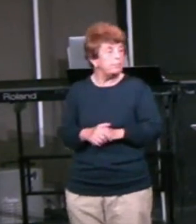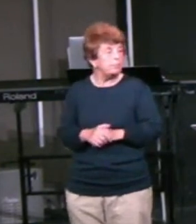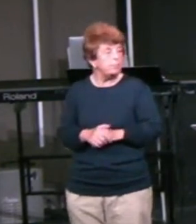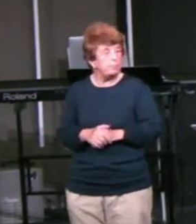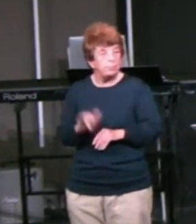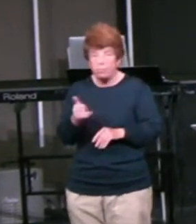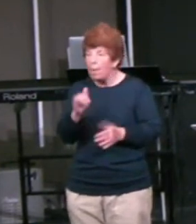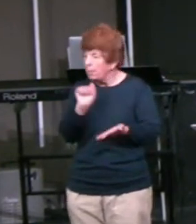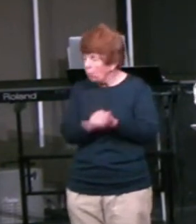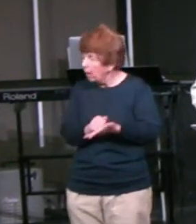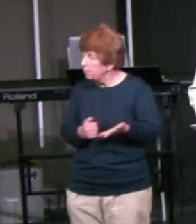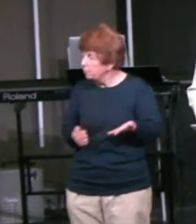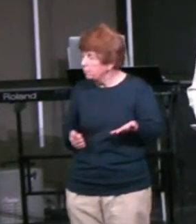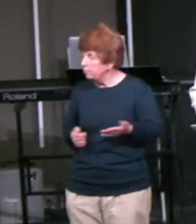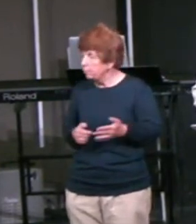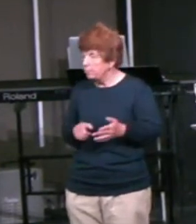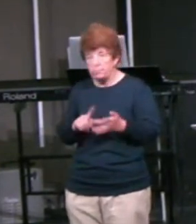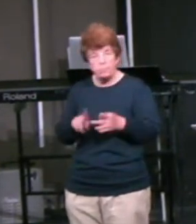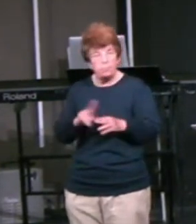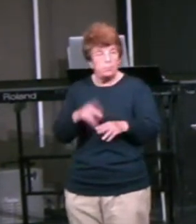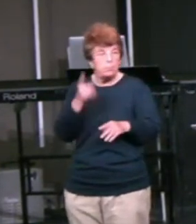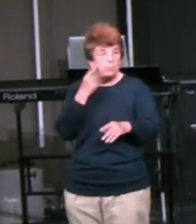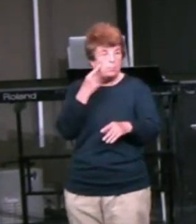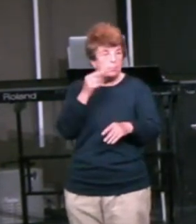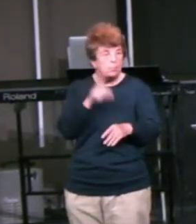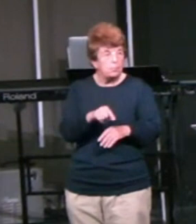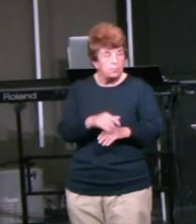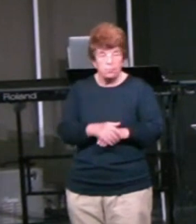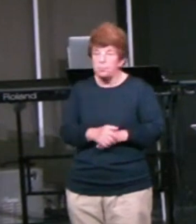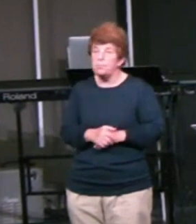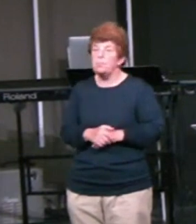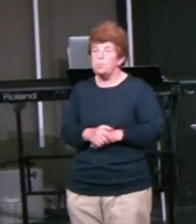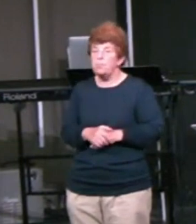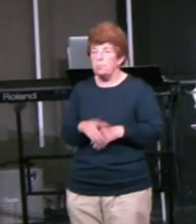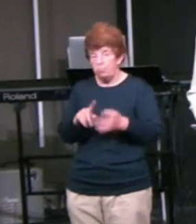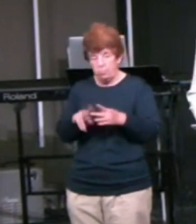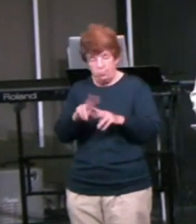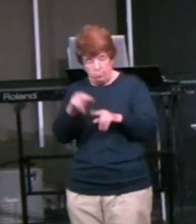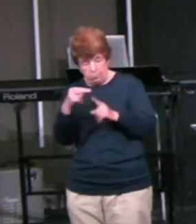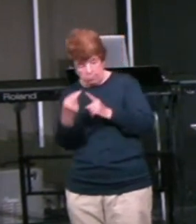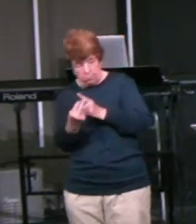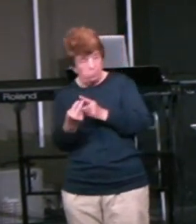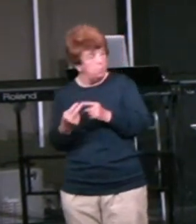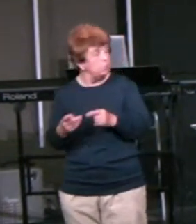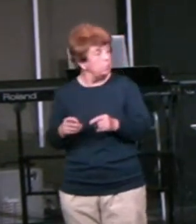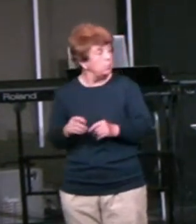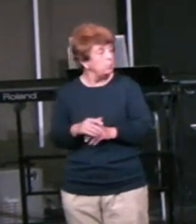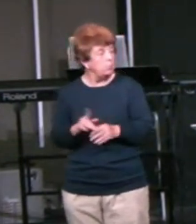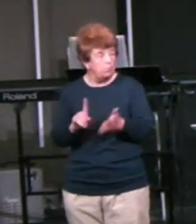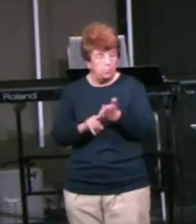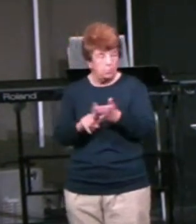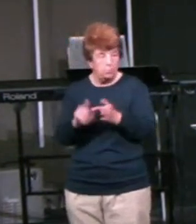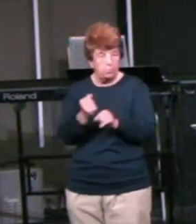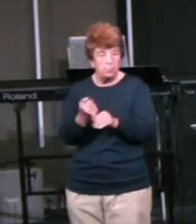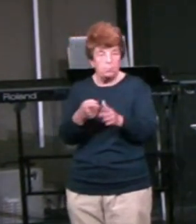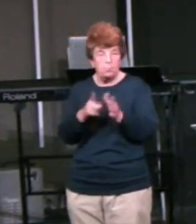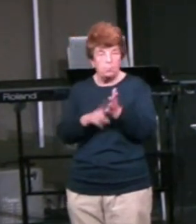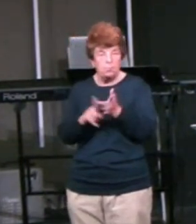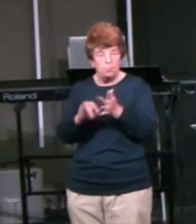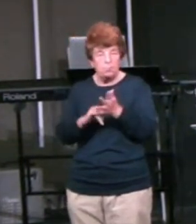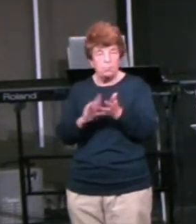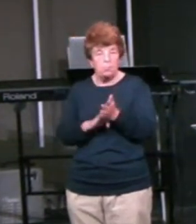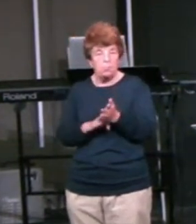They might be right, if you look at it that way. If you look at it as a legalism. But